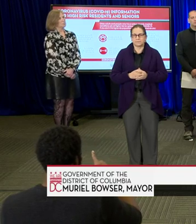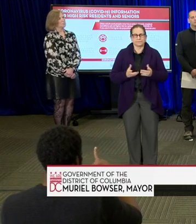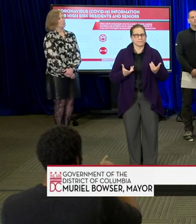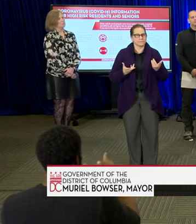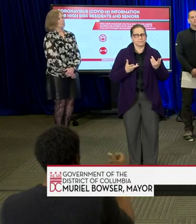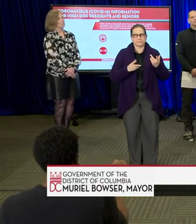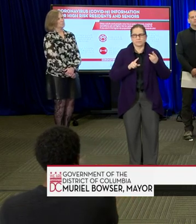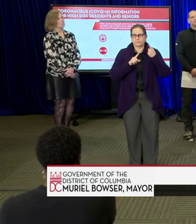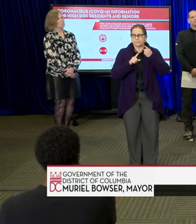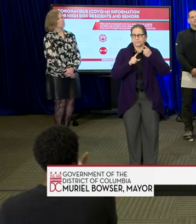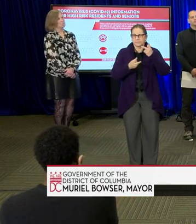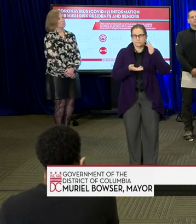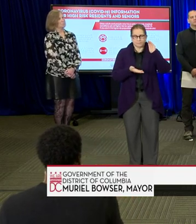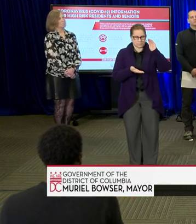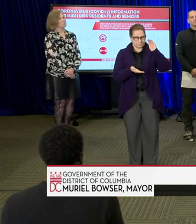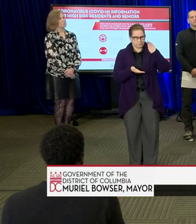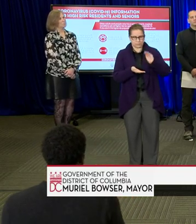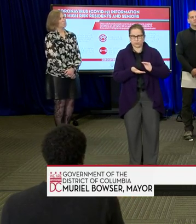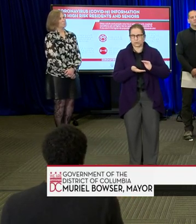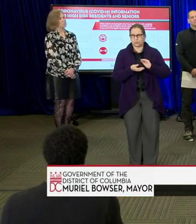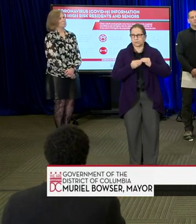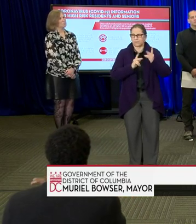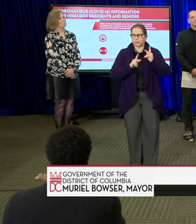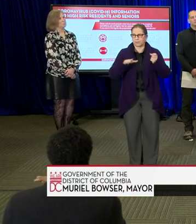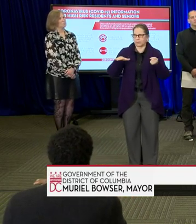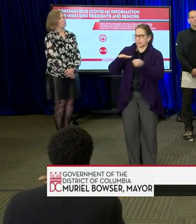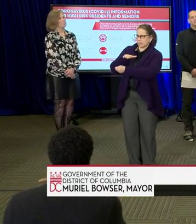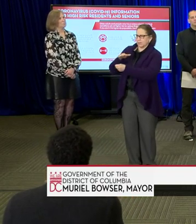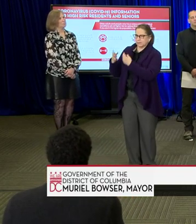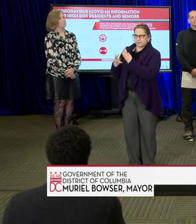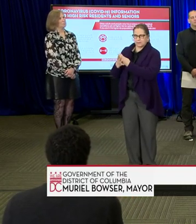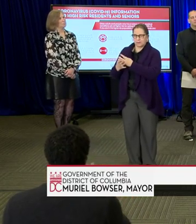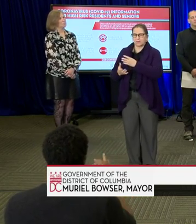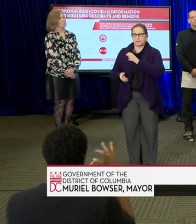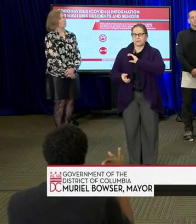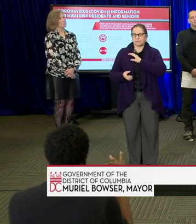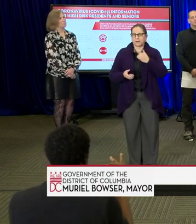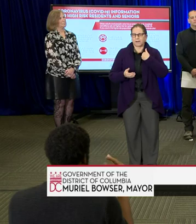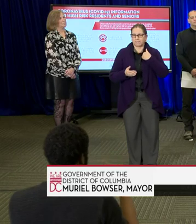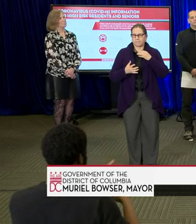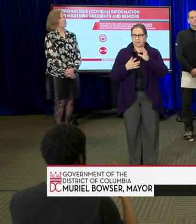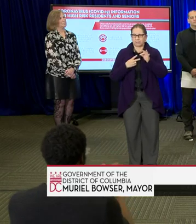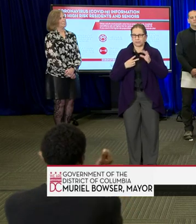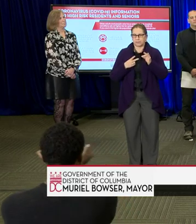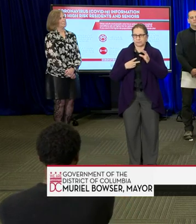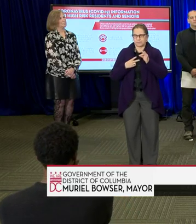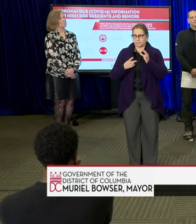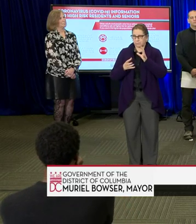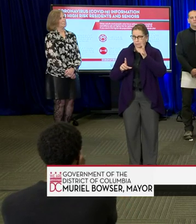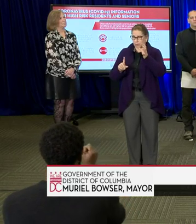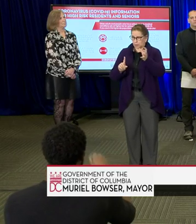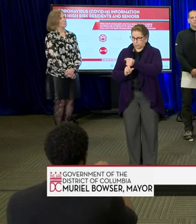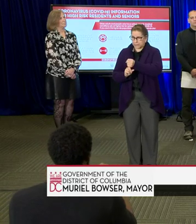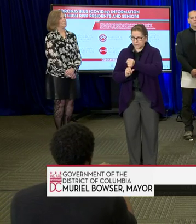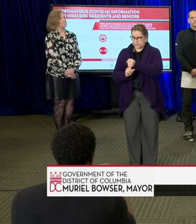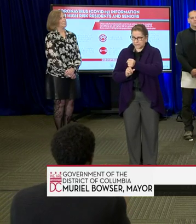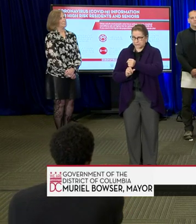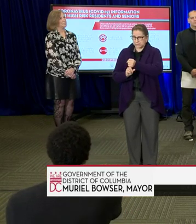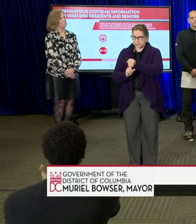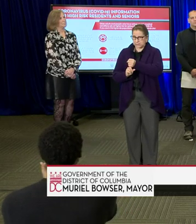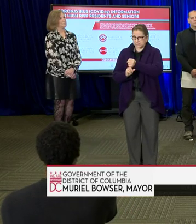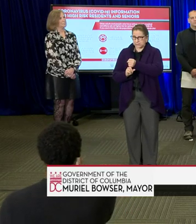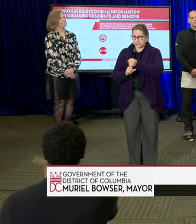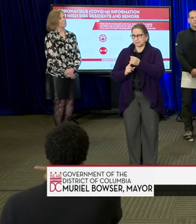has discretion, it has had discretion to issue citations in lieu of arrest. In other words, someone still has to come to court and they have to schedule